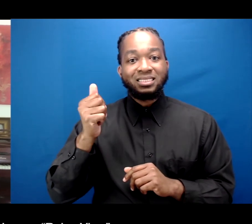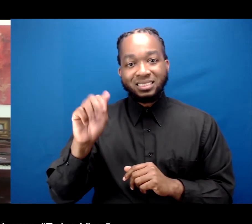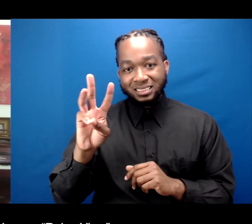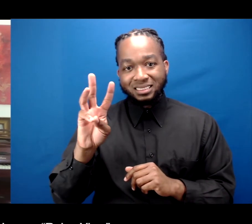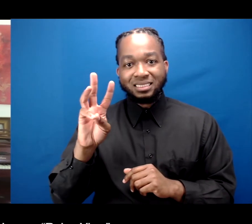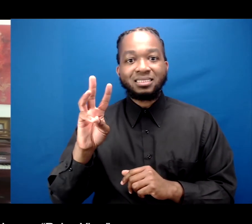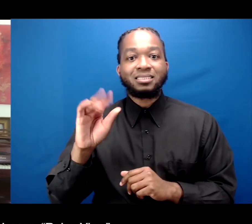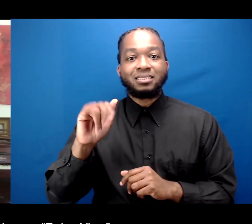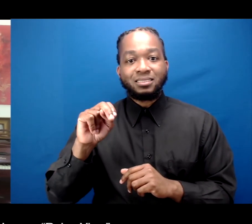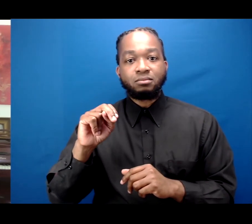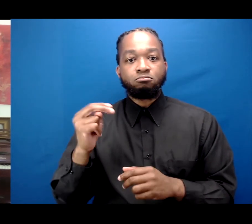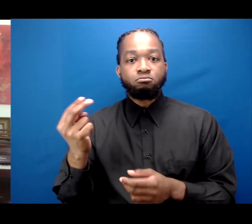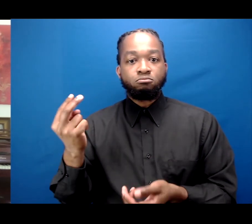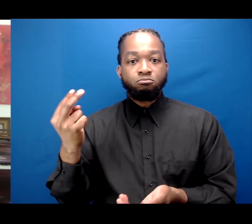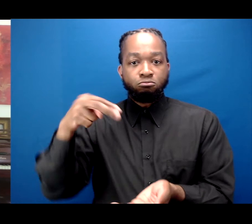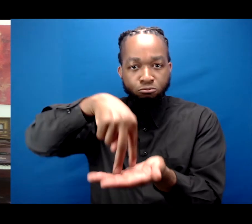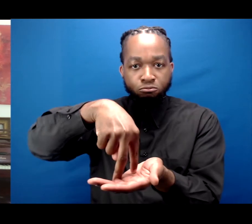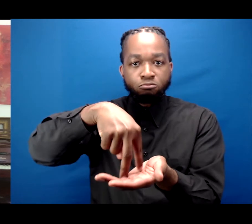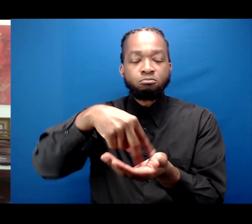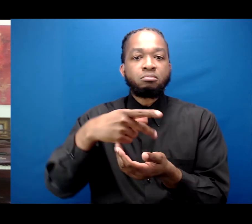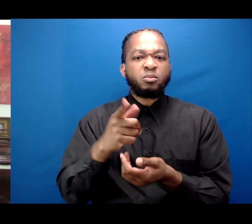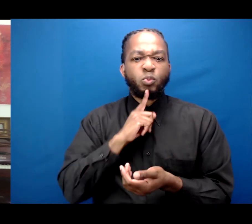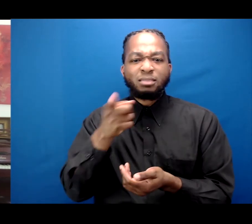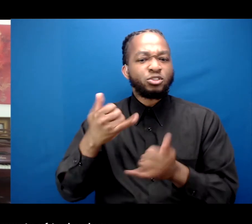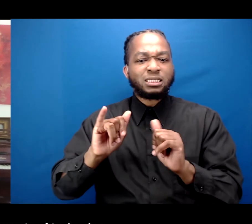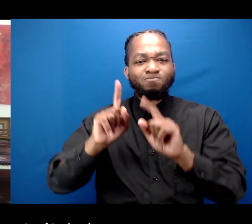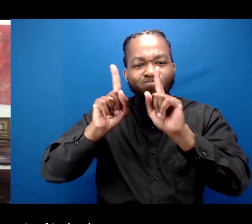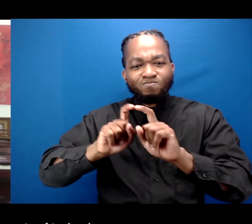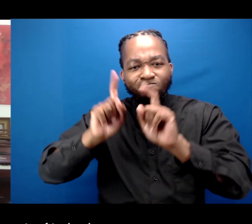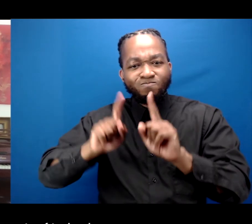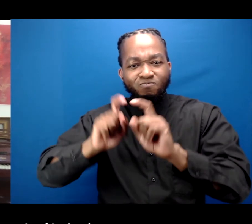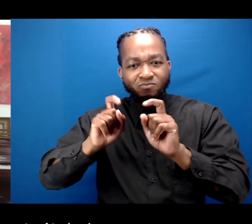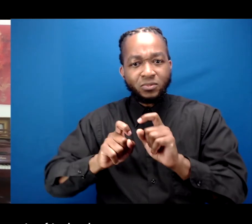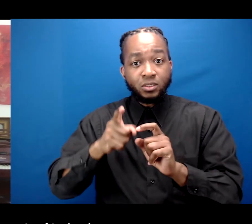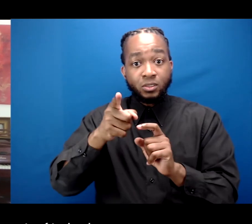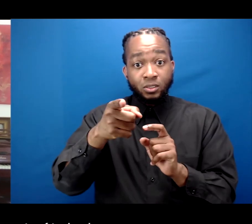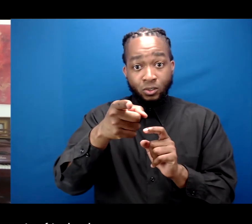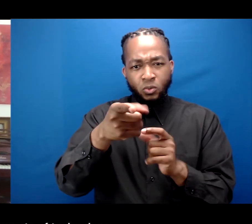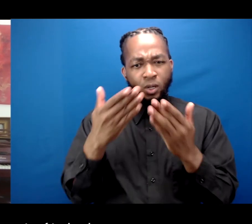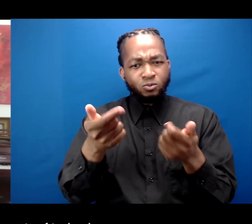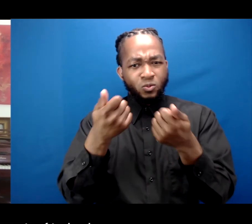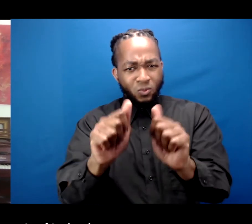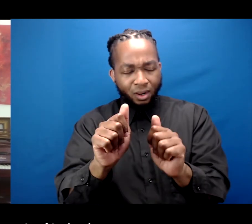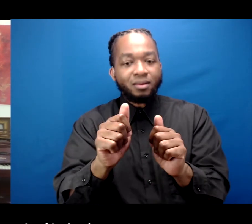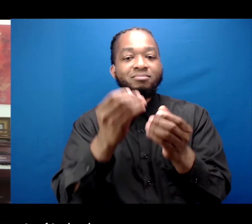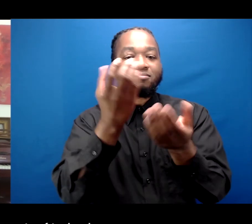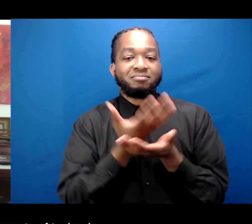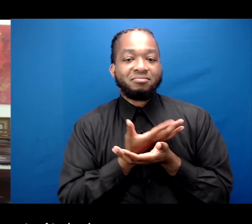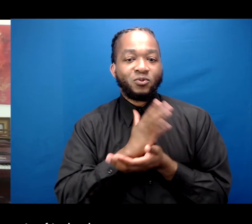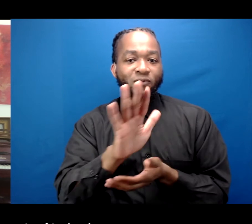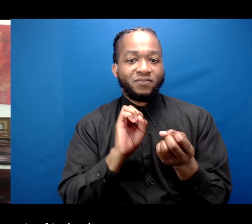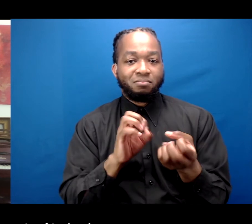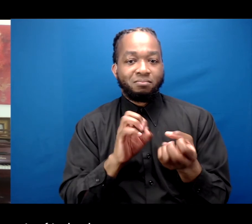an experimental feature, so let us know your feedback if you try it. As you can tell, many elements of technology that are needed to build out